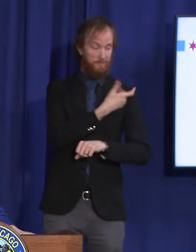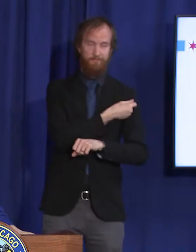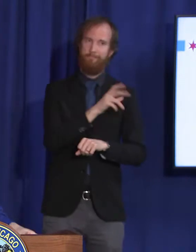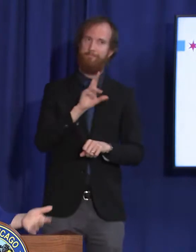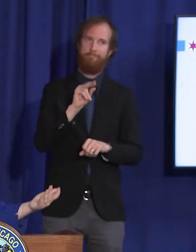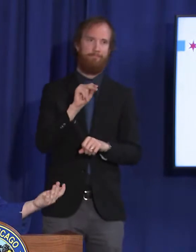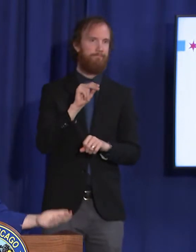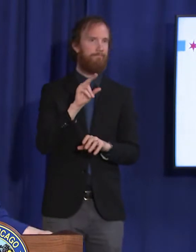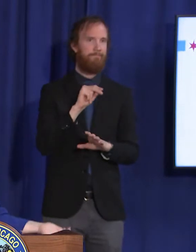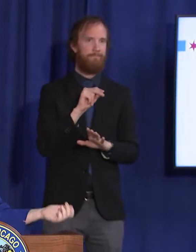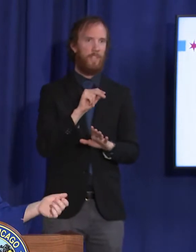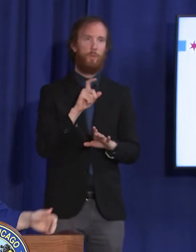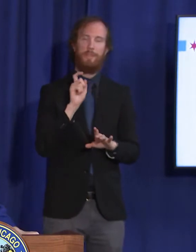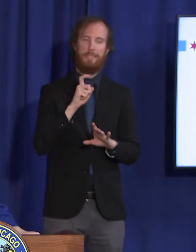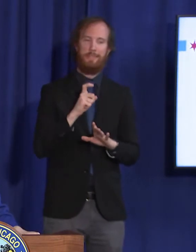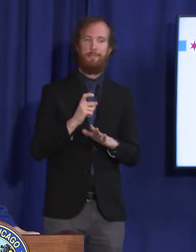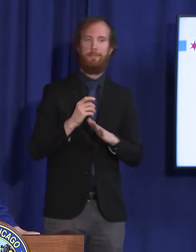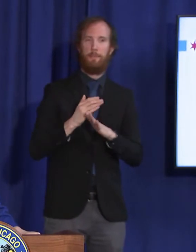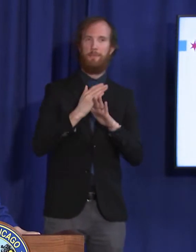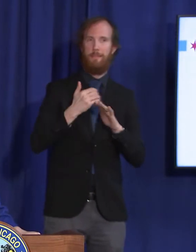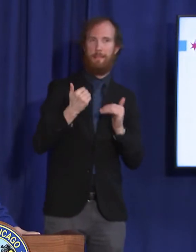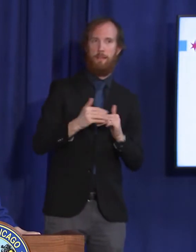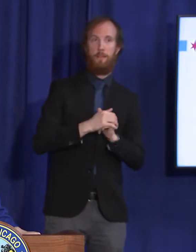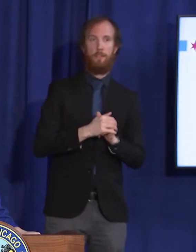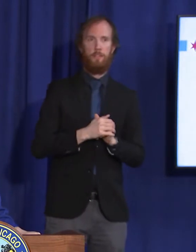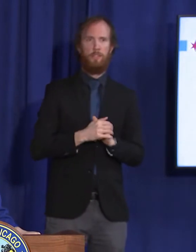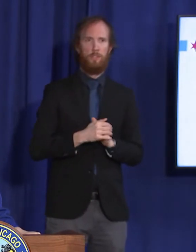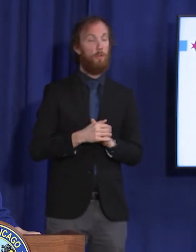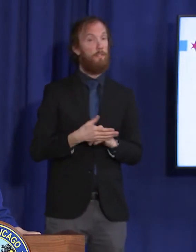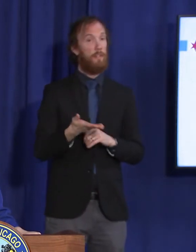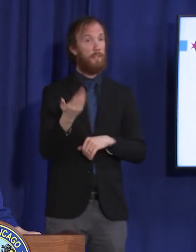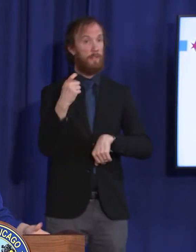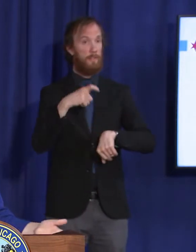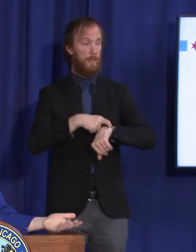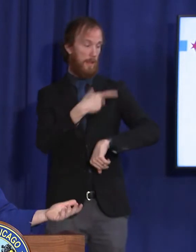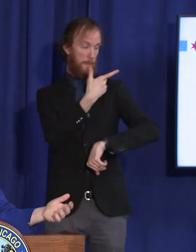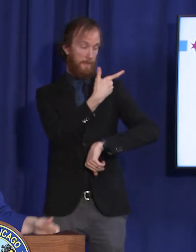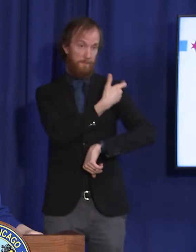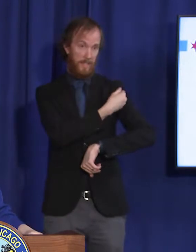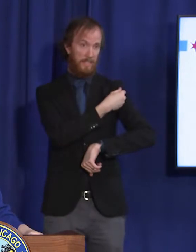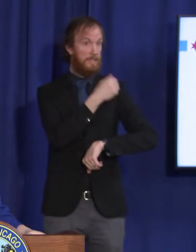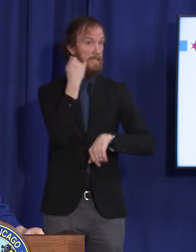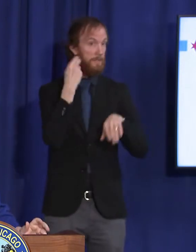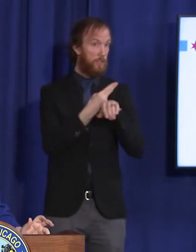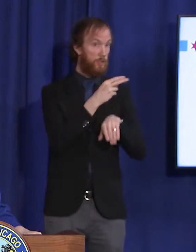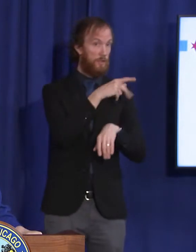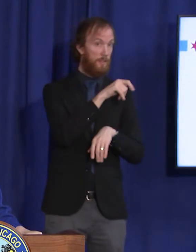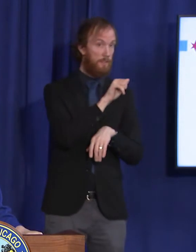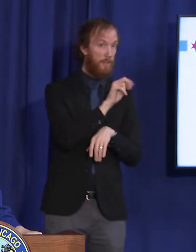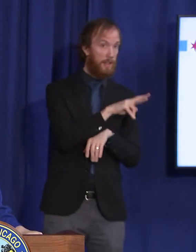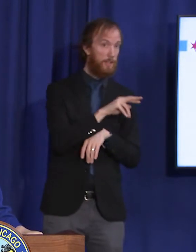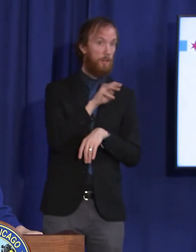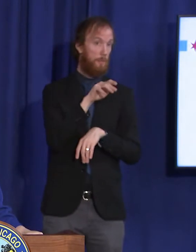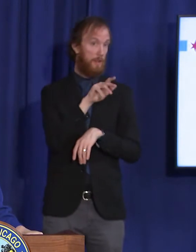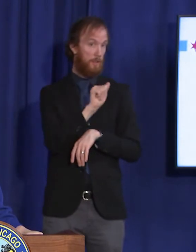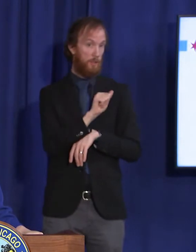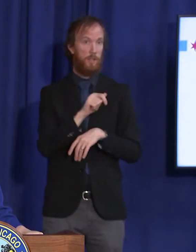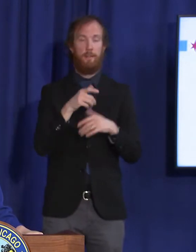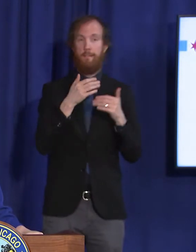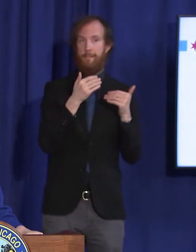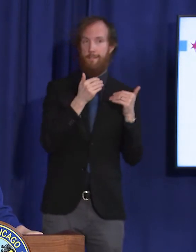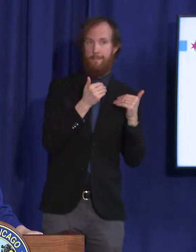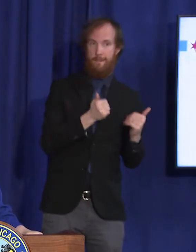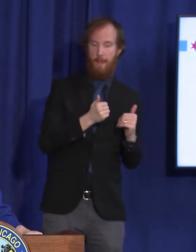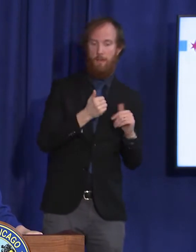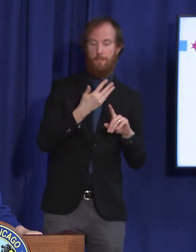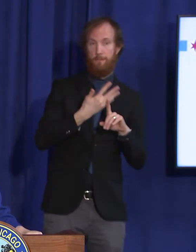risk is higher. So if it's been 5 months since your Pfizer or Moderna series, or it's been 2 months since your initial J&J, now is the